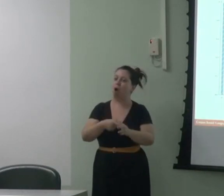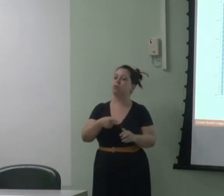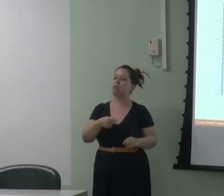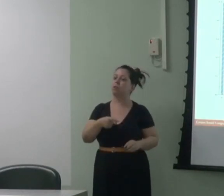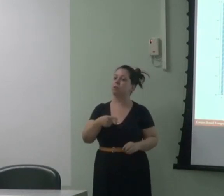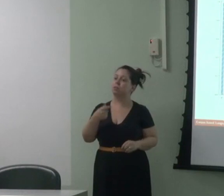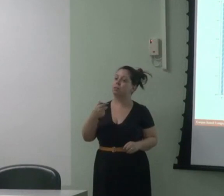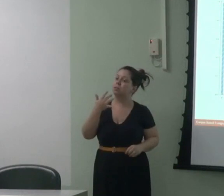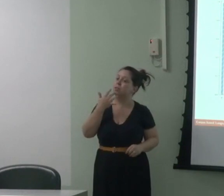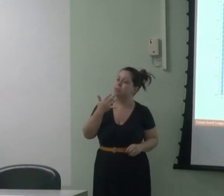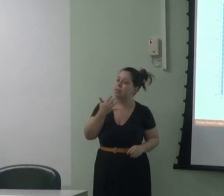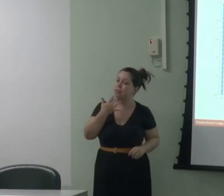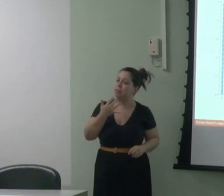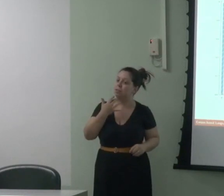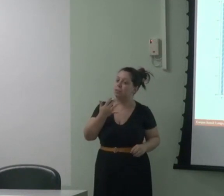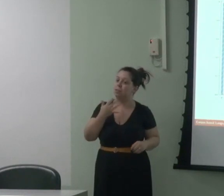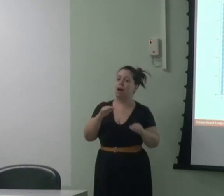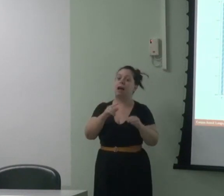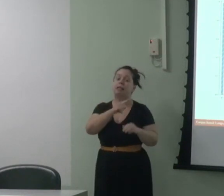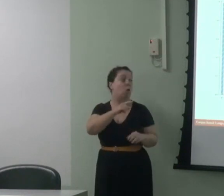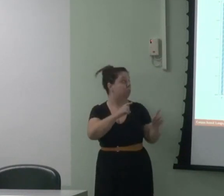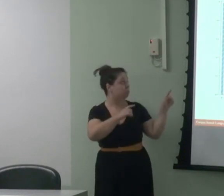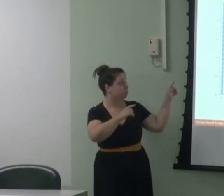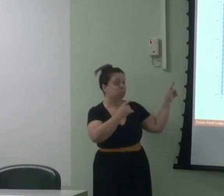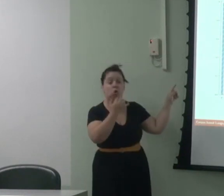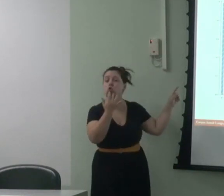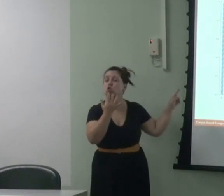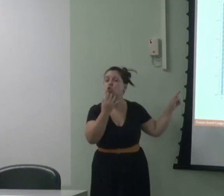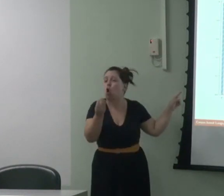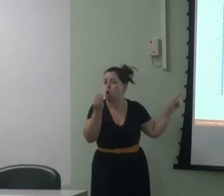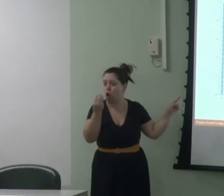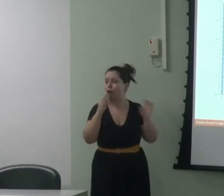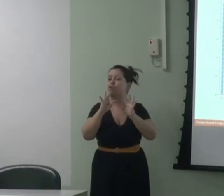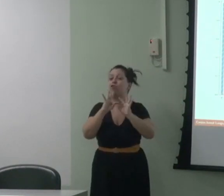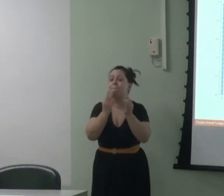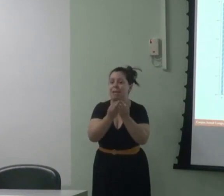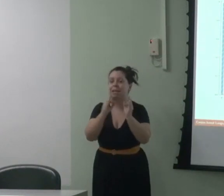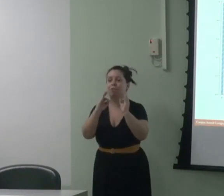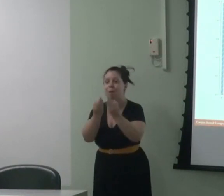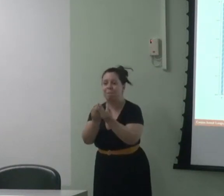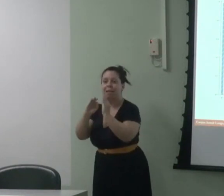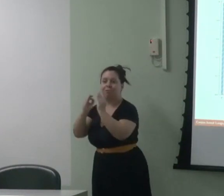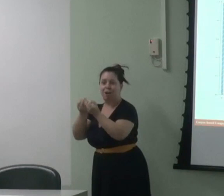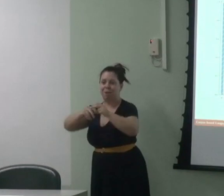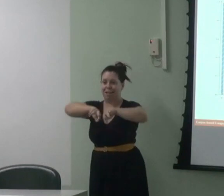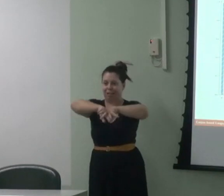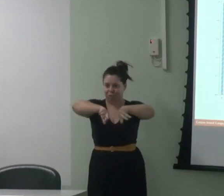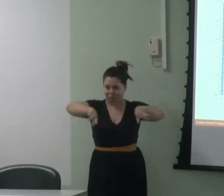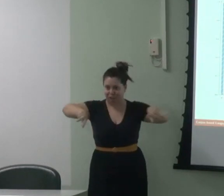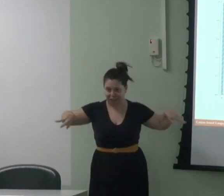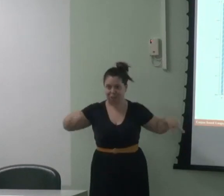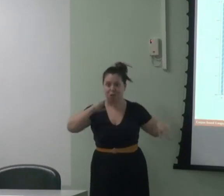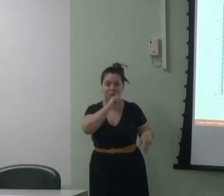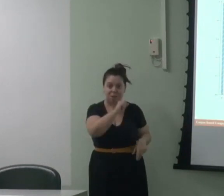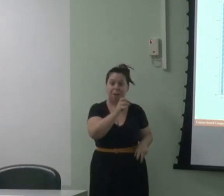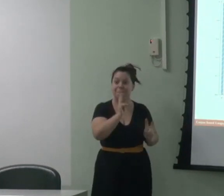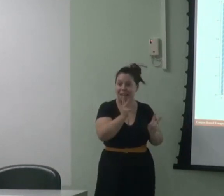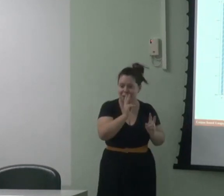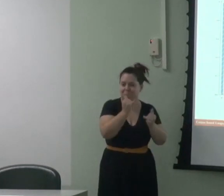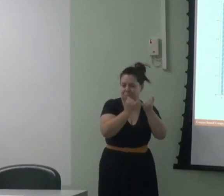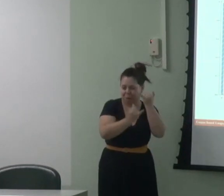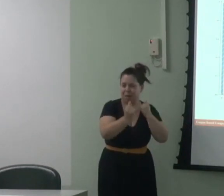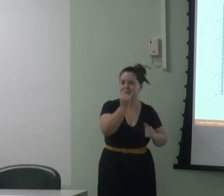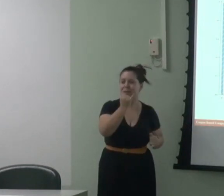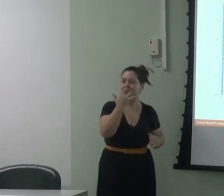you should be able to see that sometimes languages of the same color are roughly at the same place. And if you were able to read the